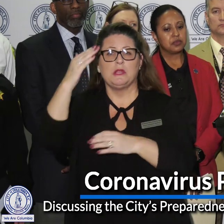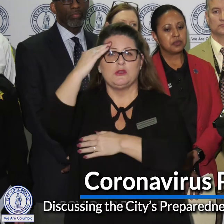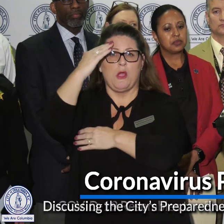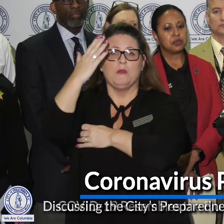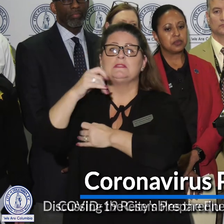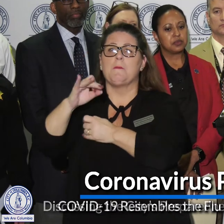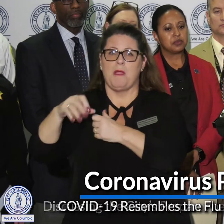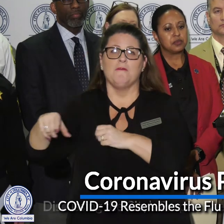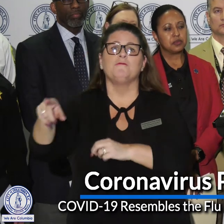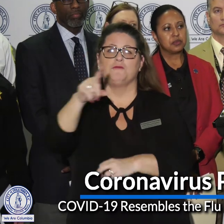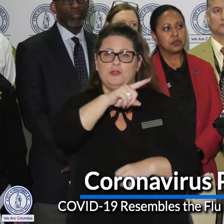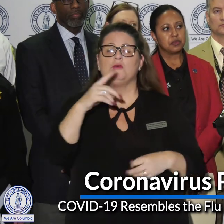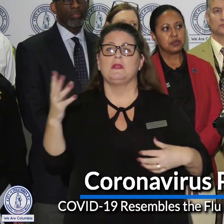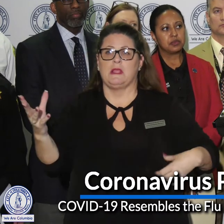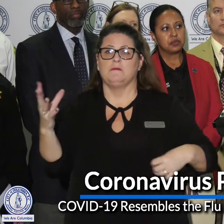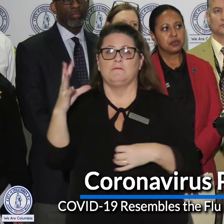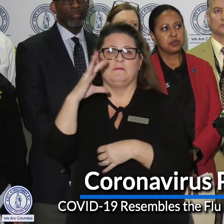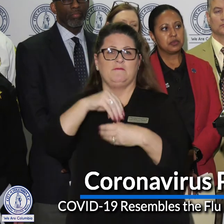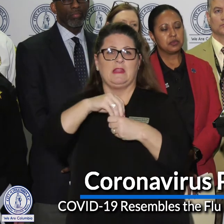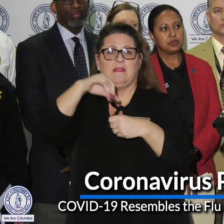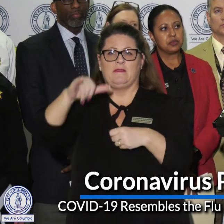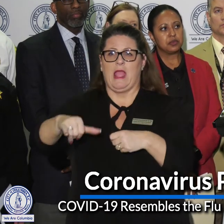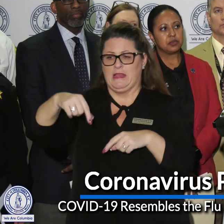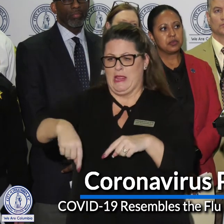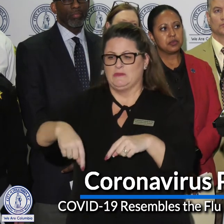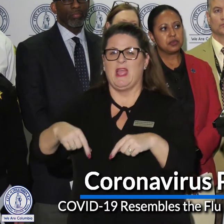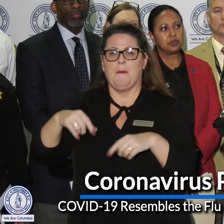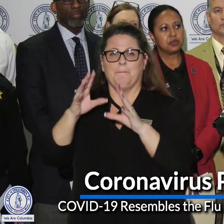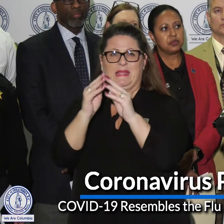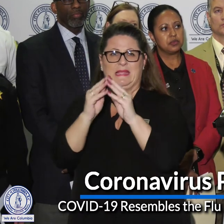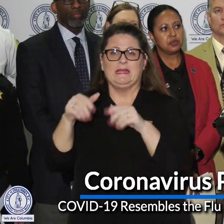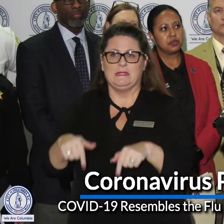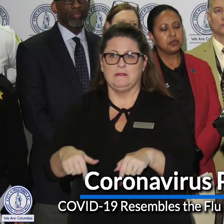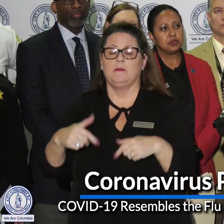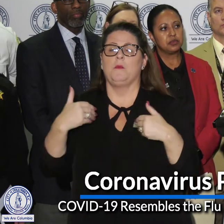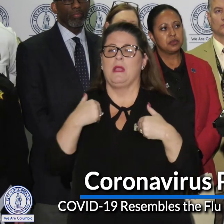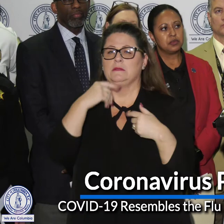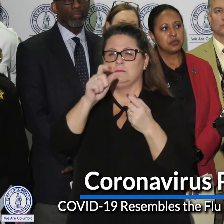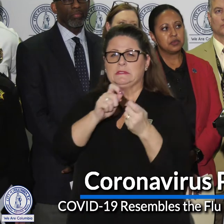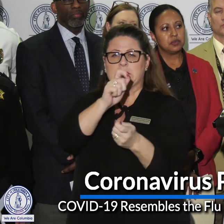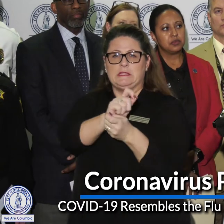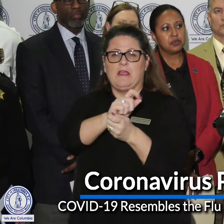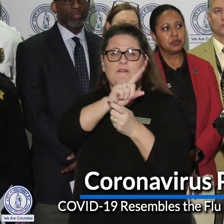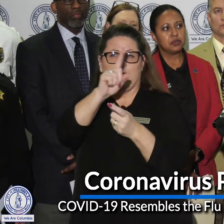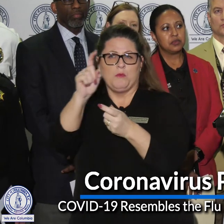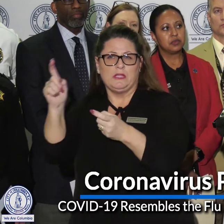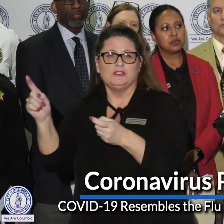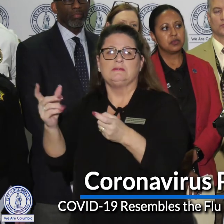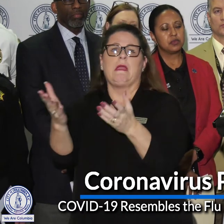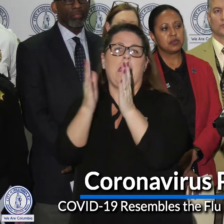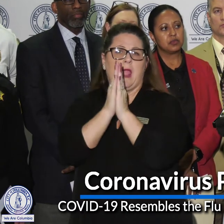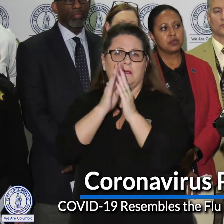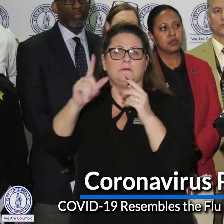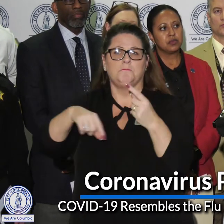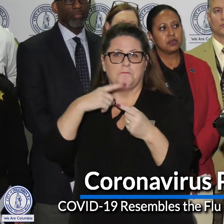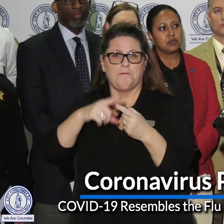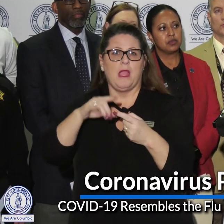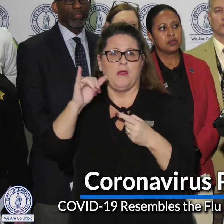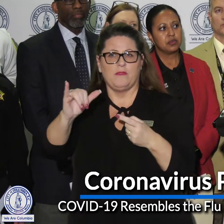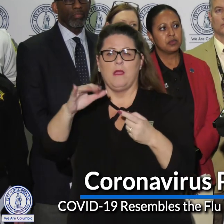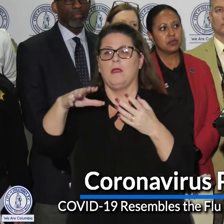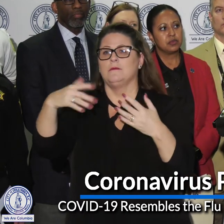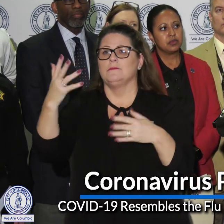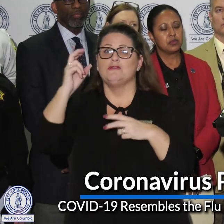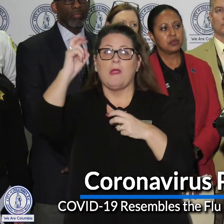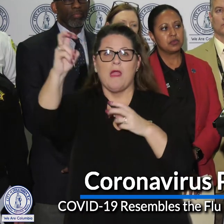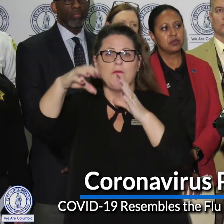able to participate in that downstairs, and which is a very specific question. A few came up about out-of-state